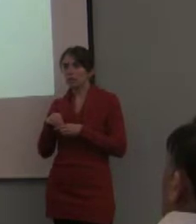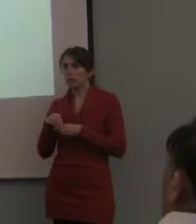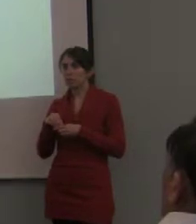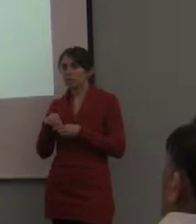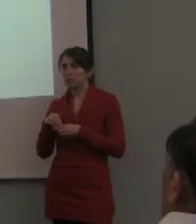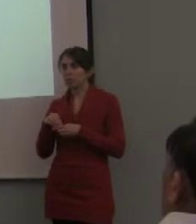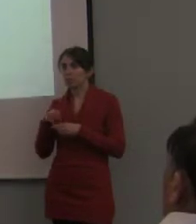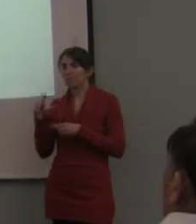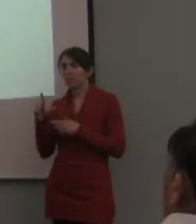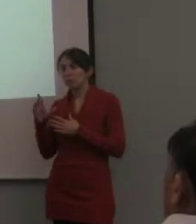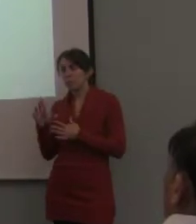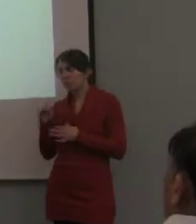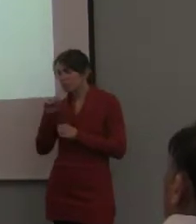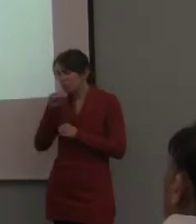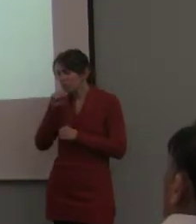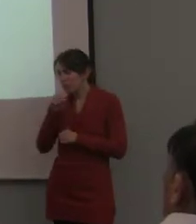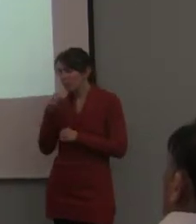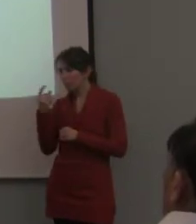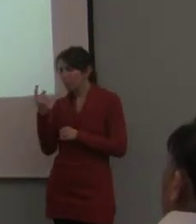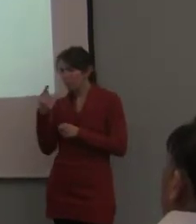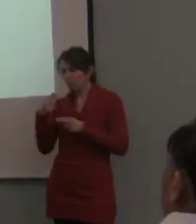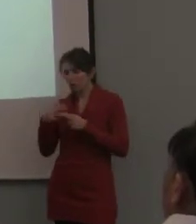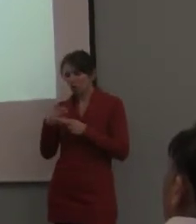librarians love these things called libguides.